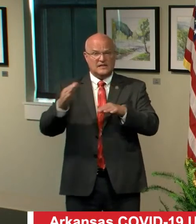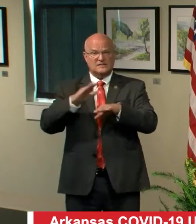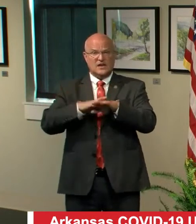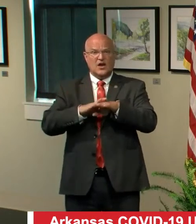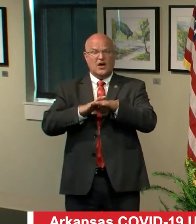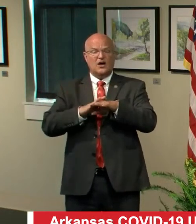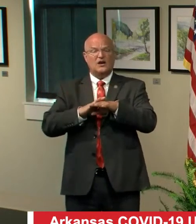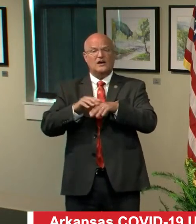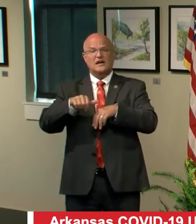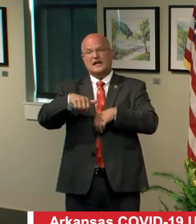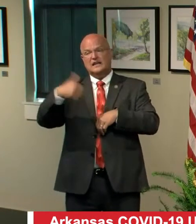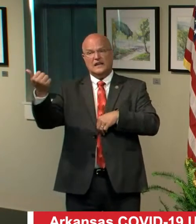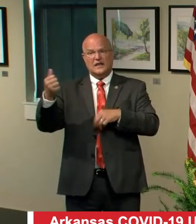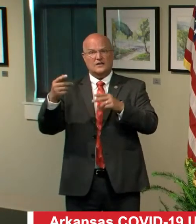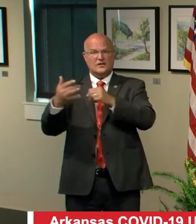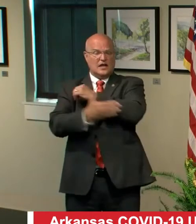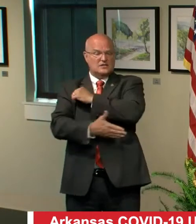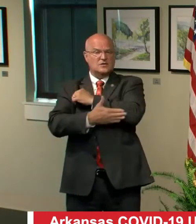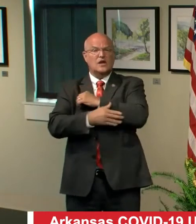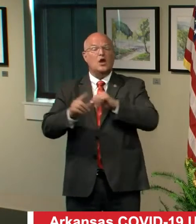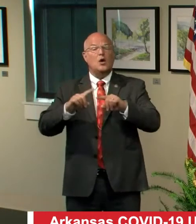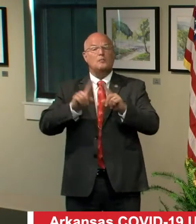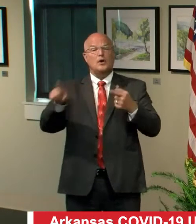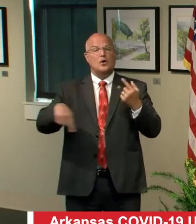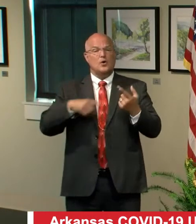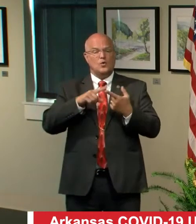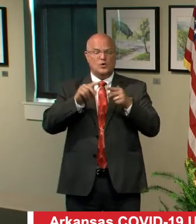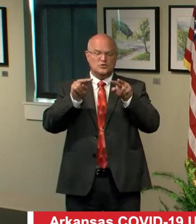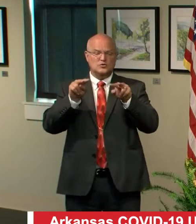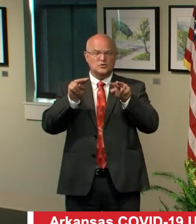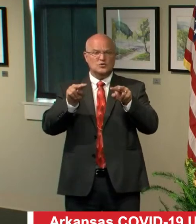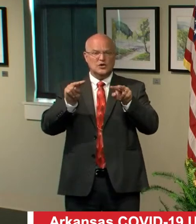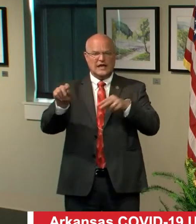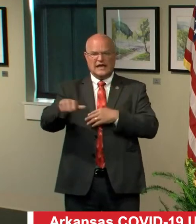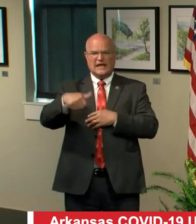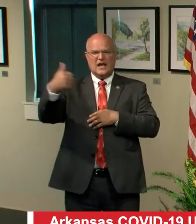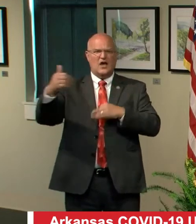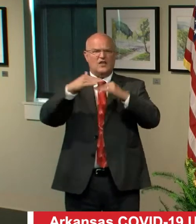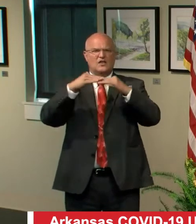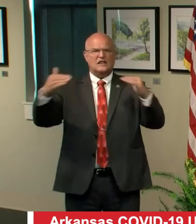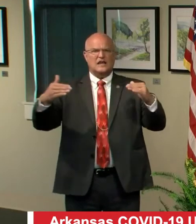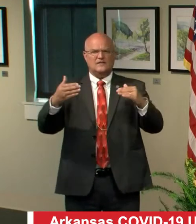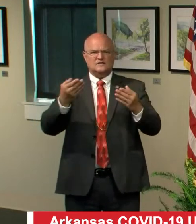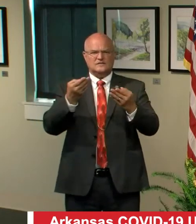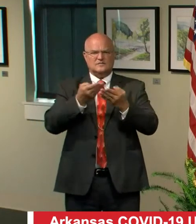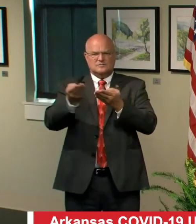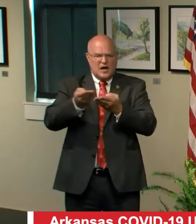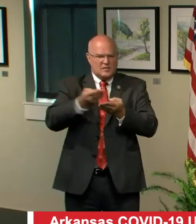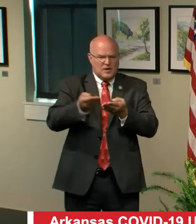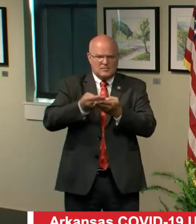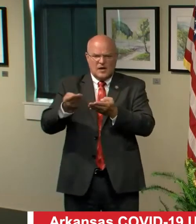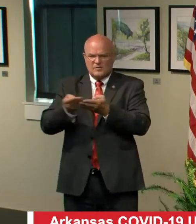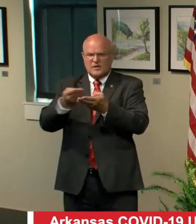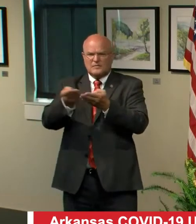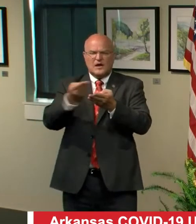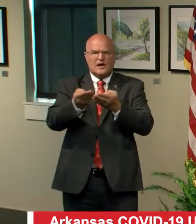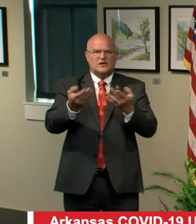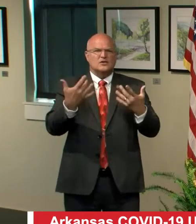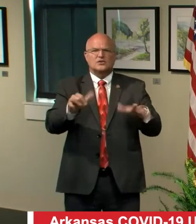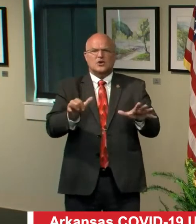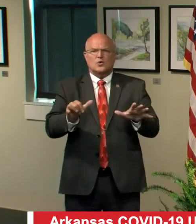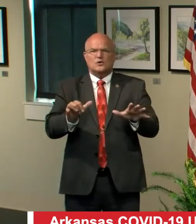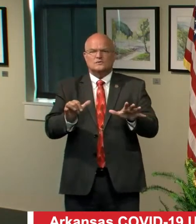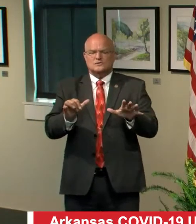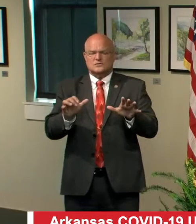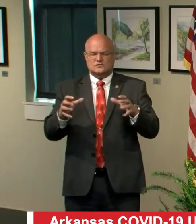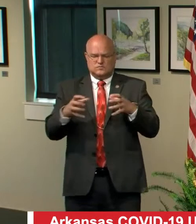a foreign source. But whenever you look at other levels of commerce, you don't want to